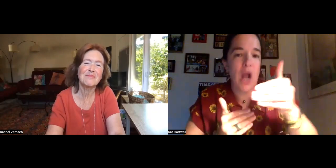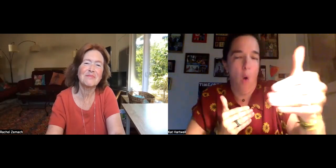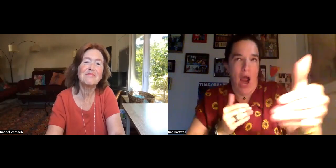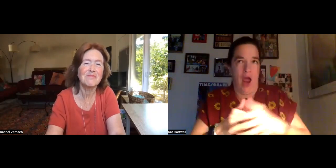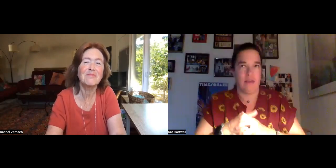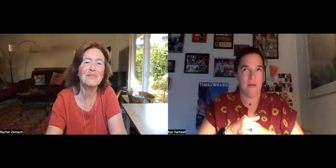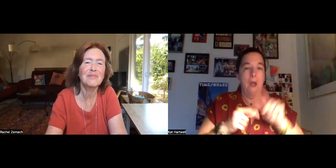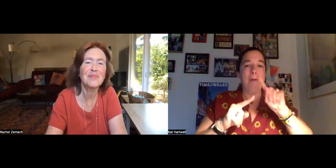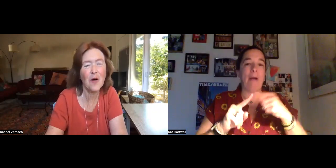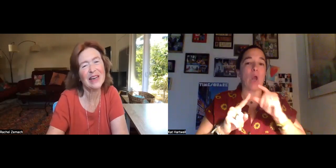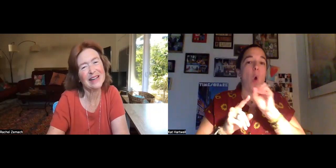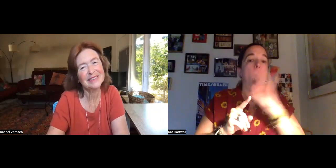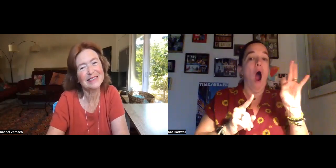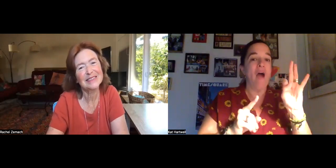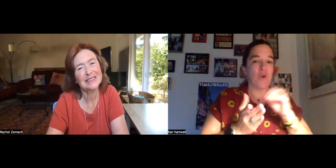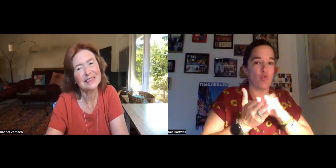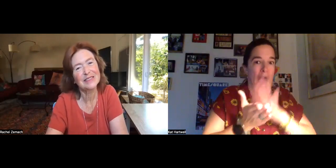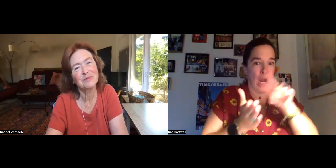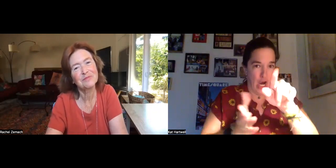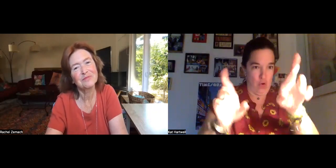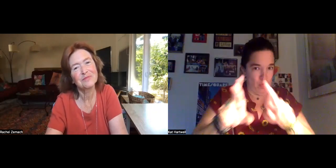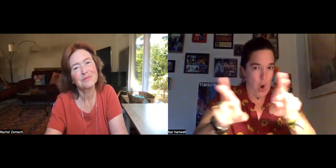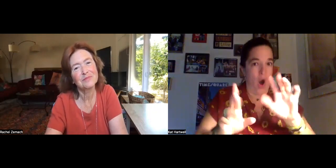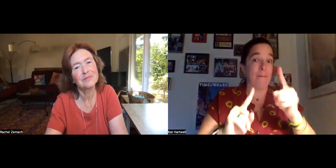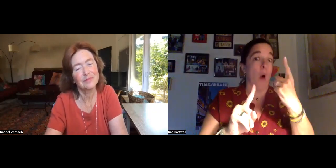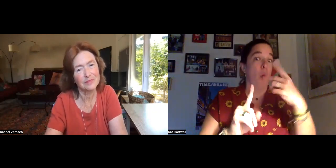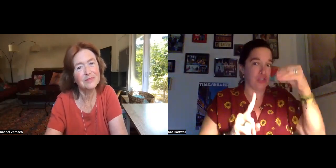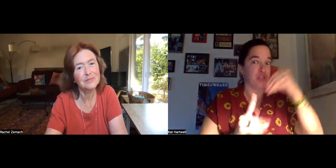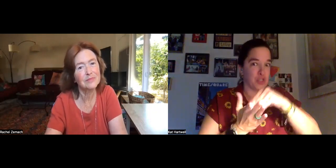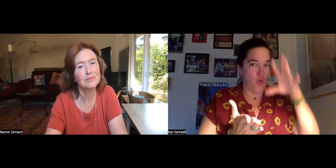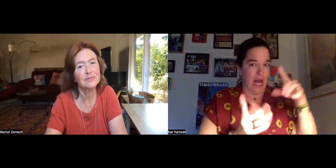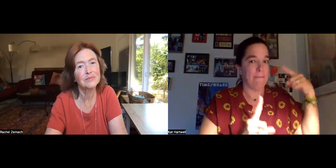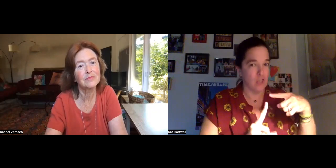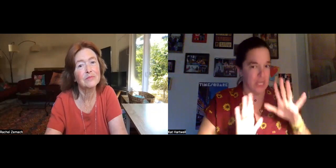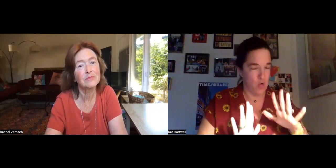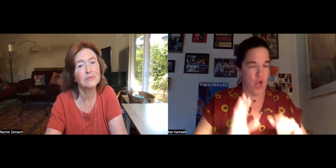go on. But I'm going to go off record, record about one student in particular.